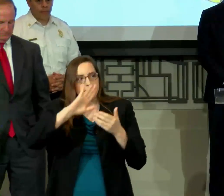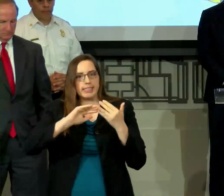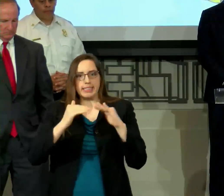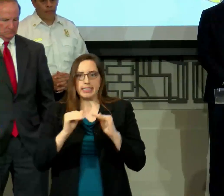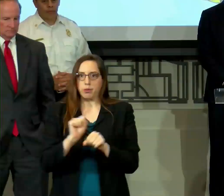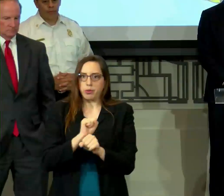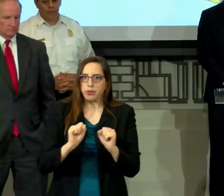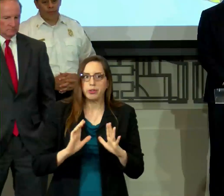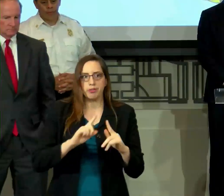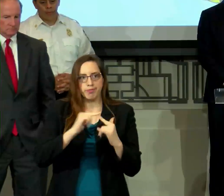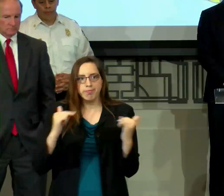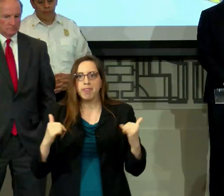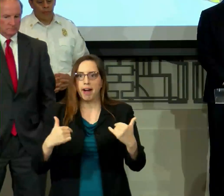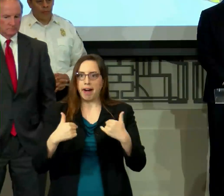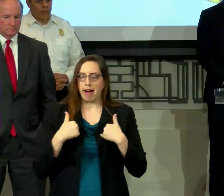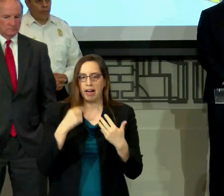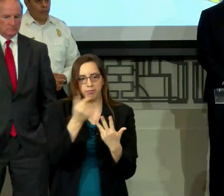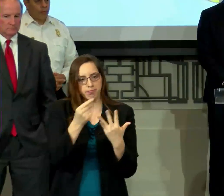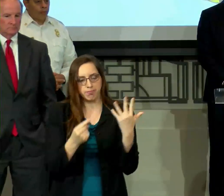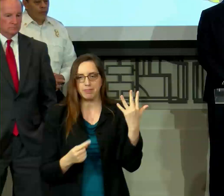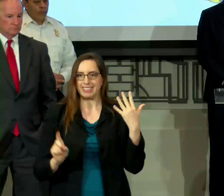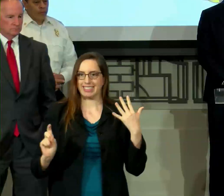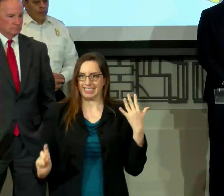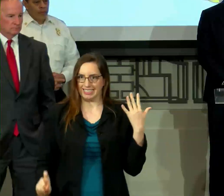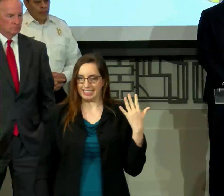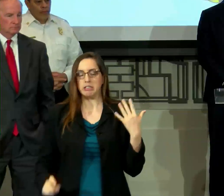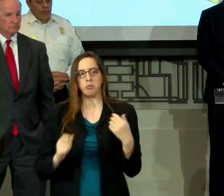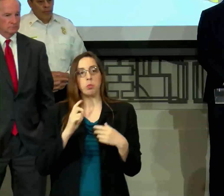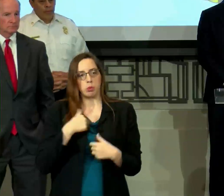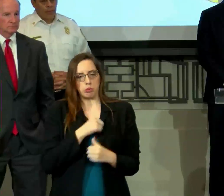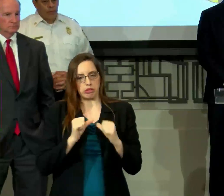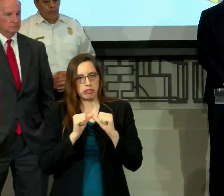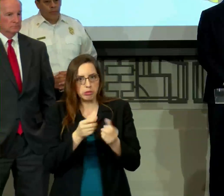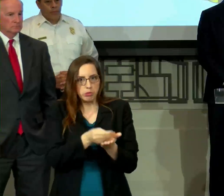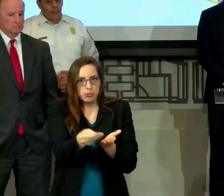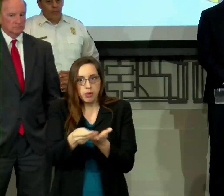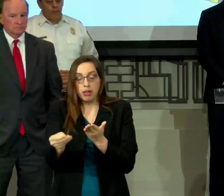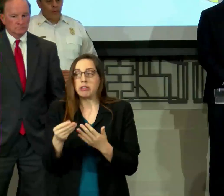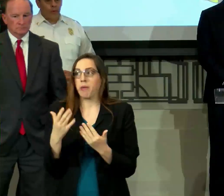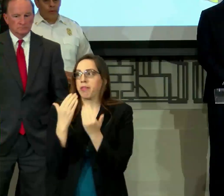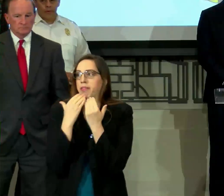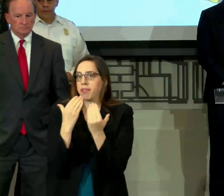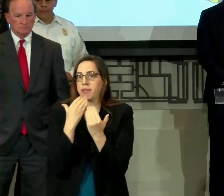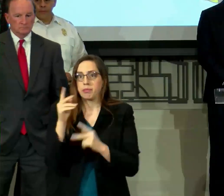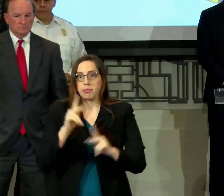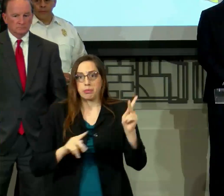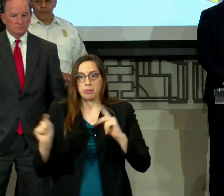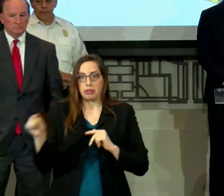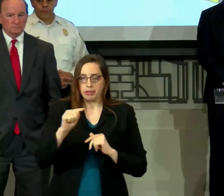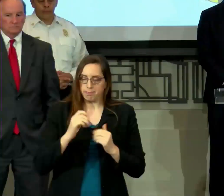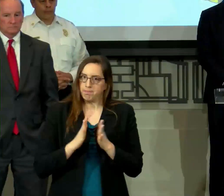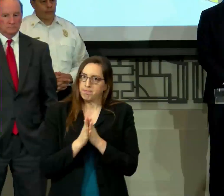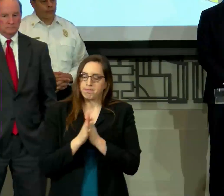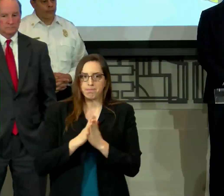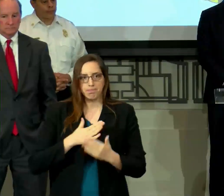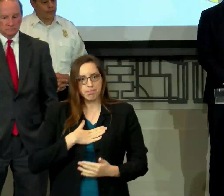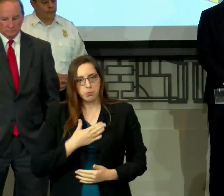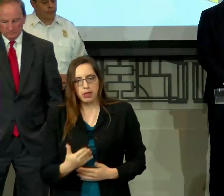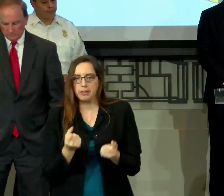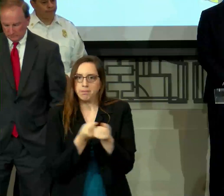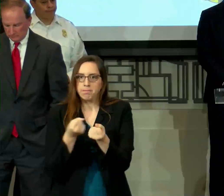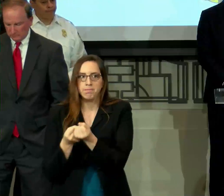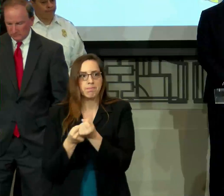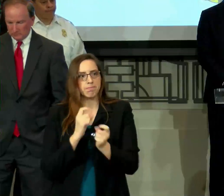what they need, and we'll continue to make those purchases. So we appreciate people who are stepping forth and